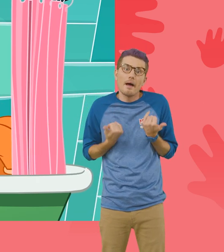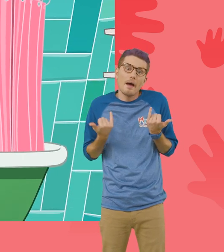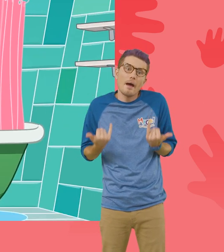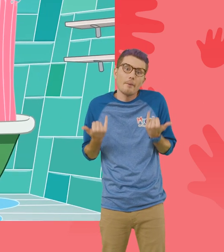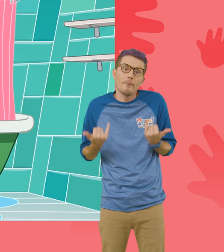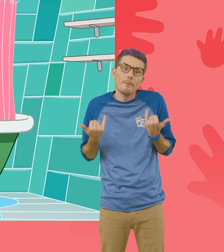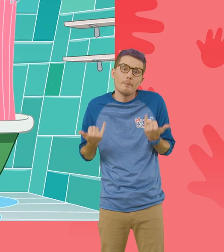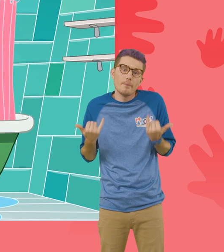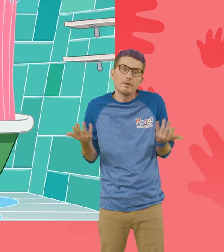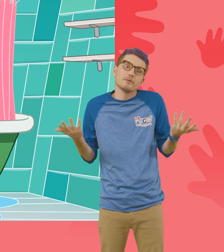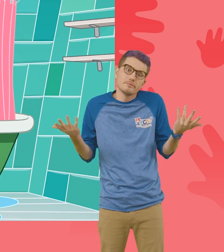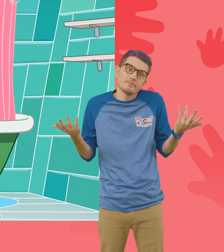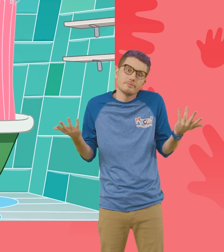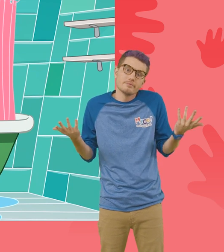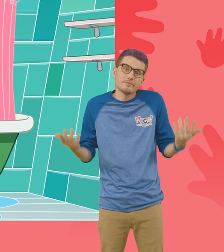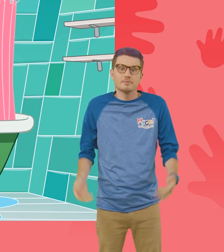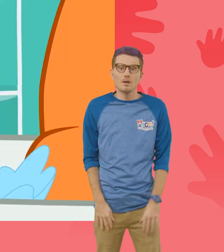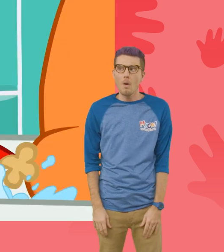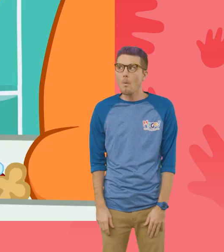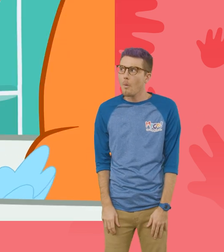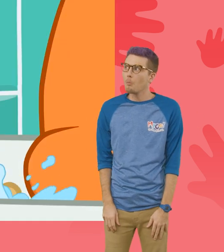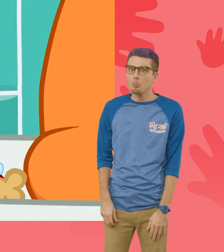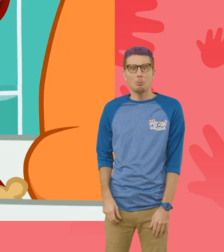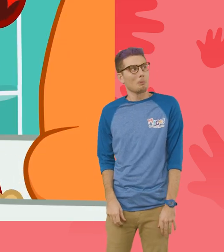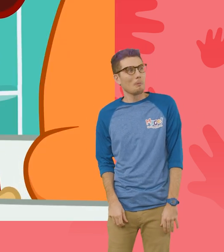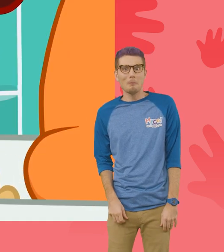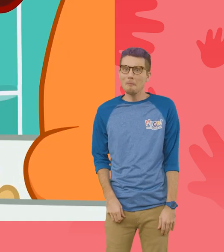At least Morphle is in the bath as well.